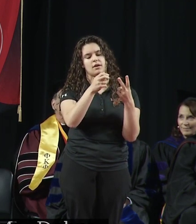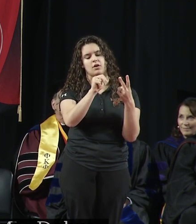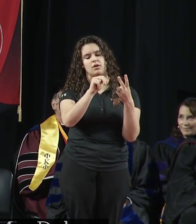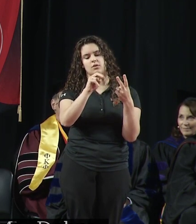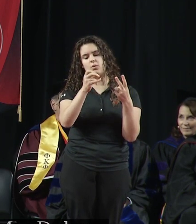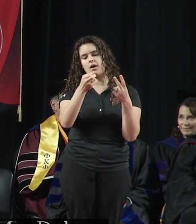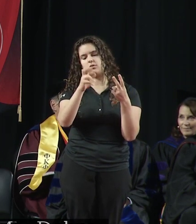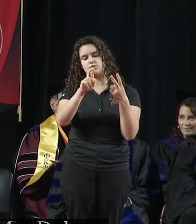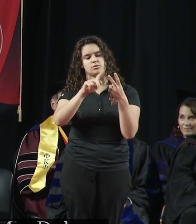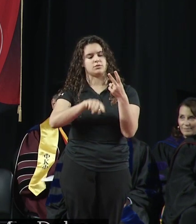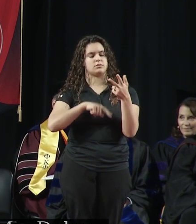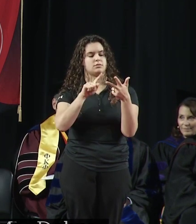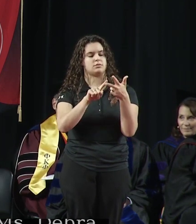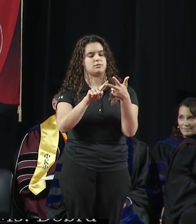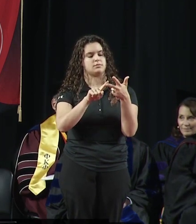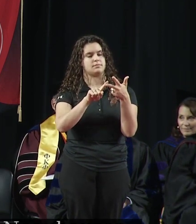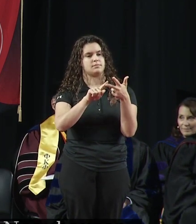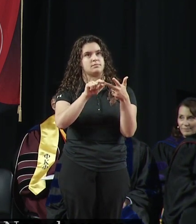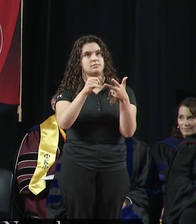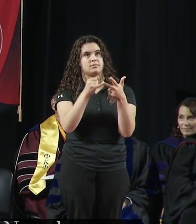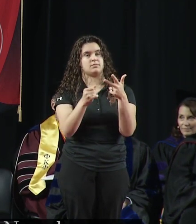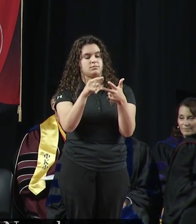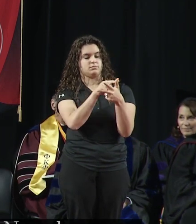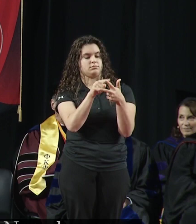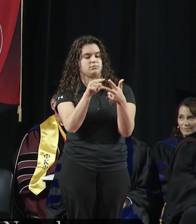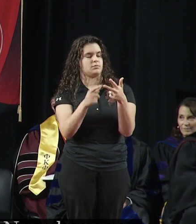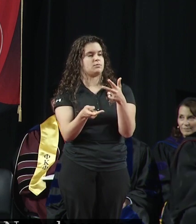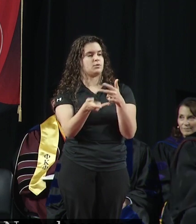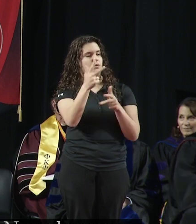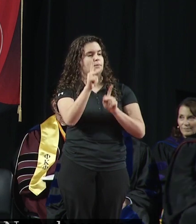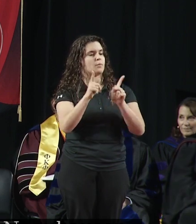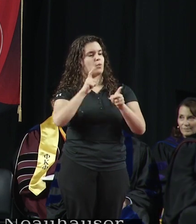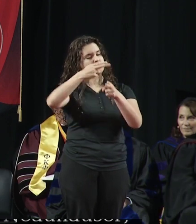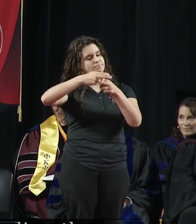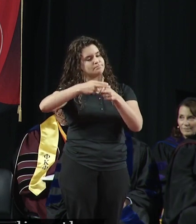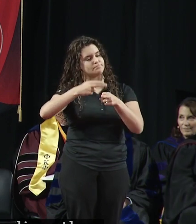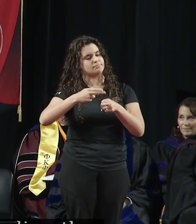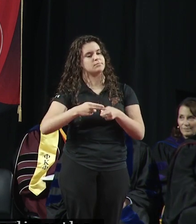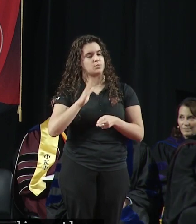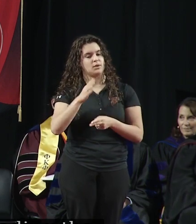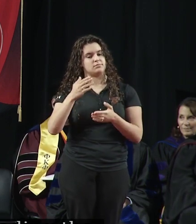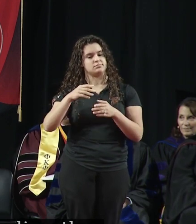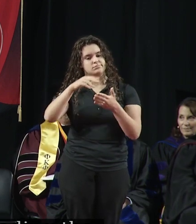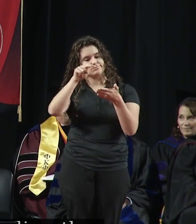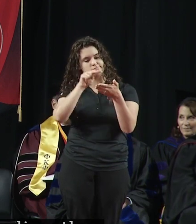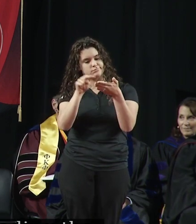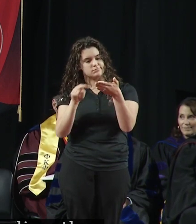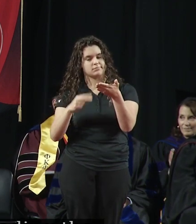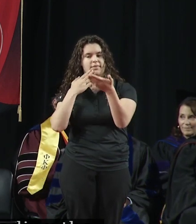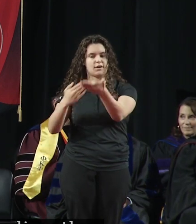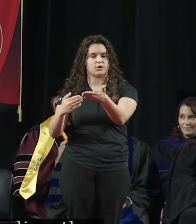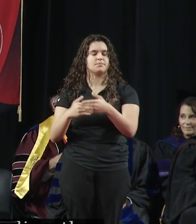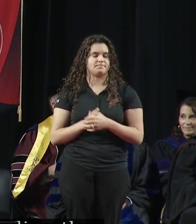Neuhauser, and Elohor Okeni for reading the names of our graduates.